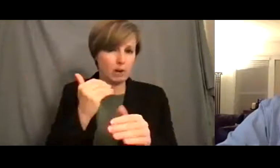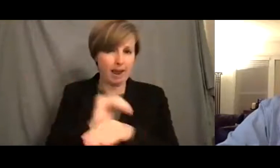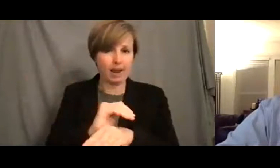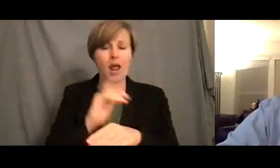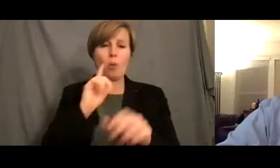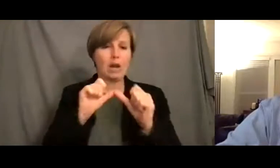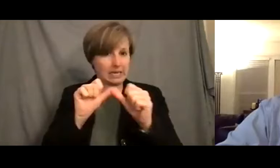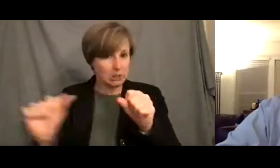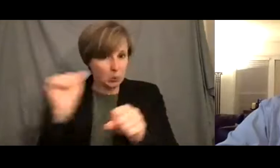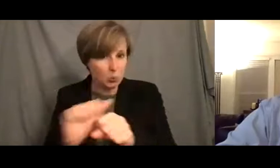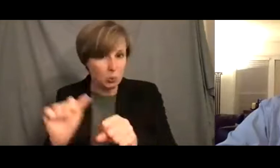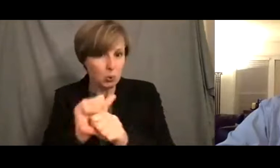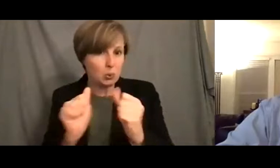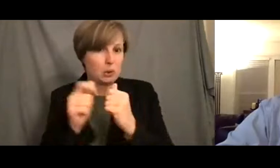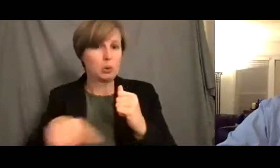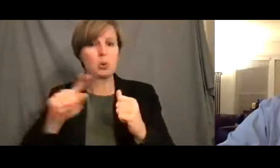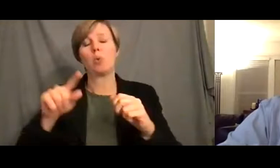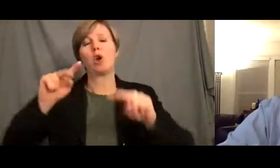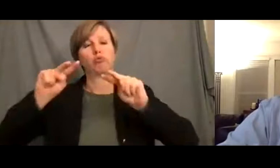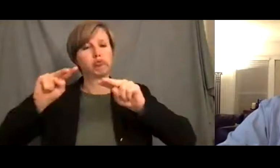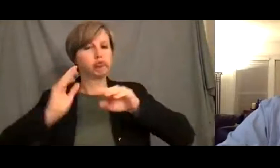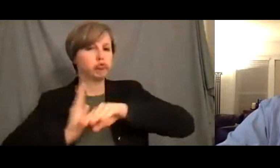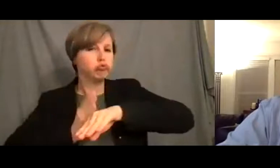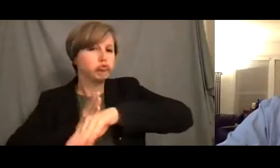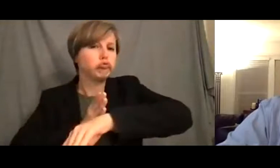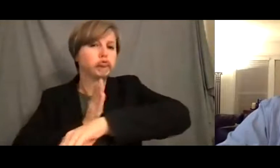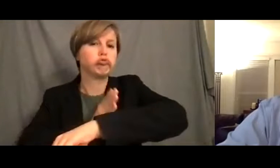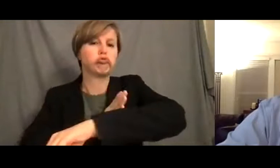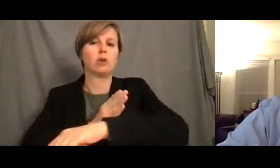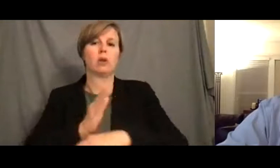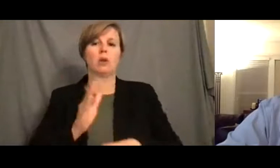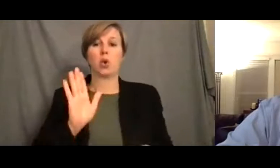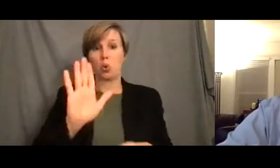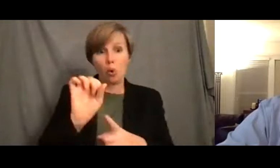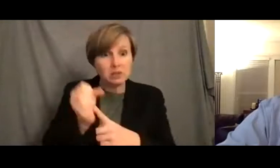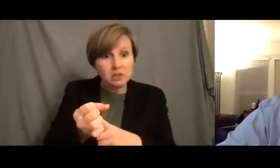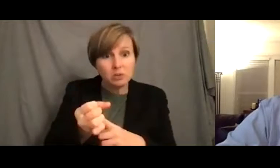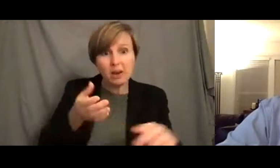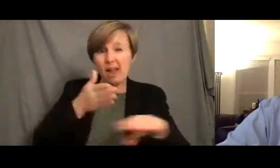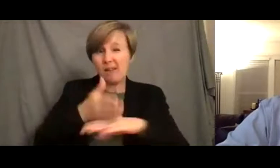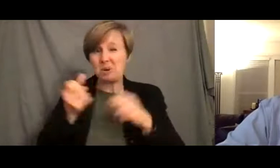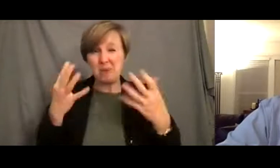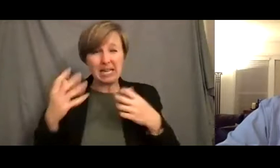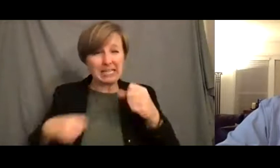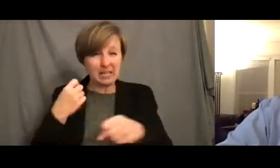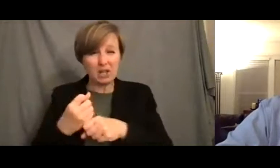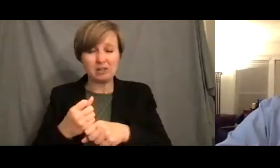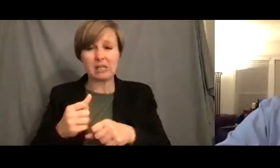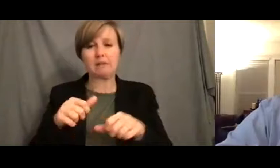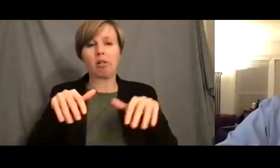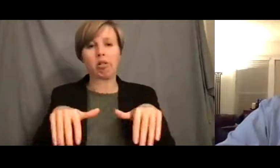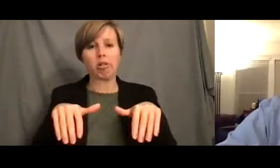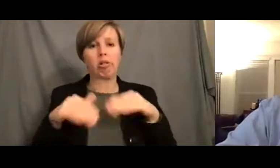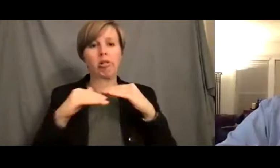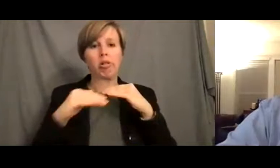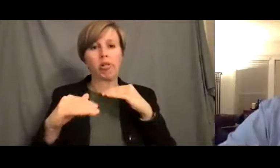We are on the way to improving your situation after many, many years of